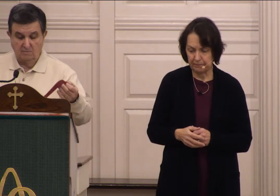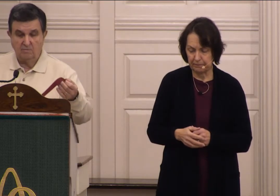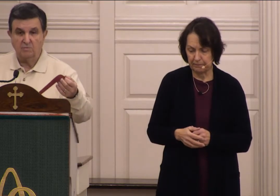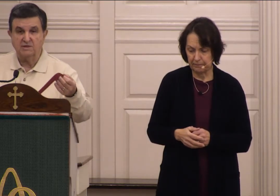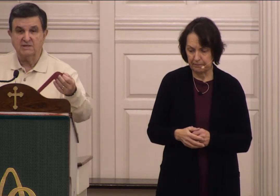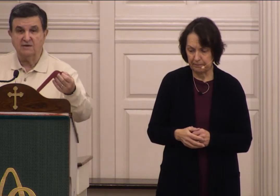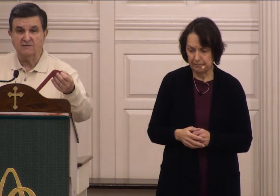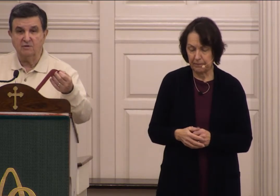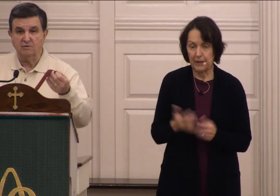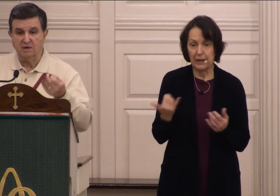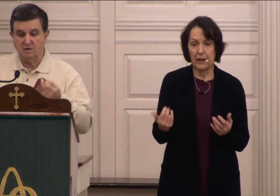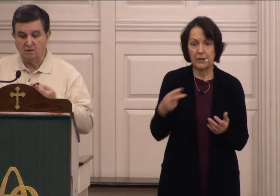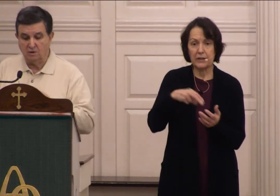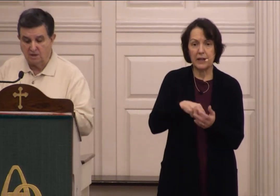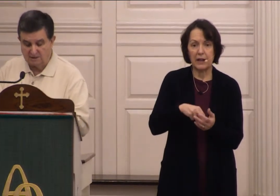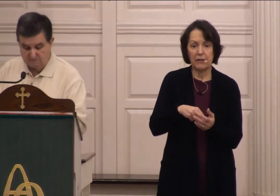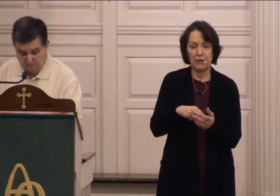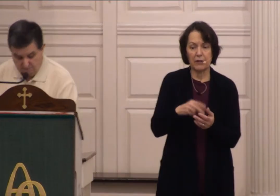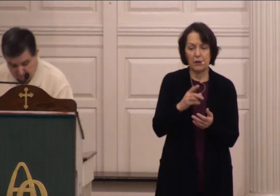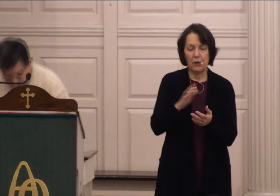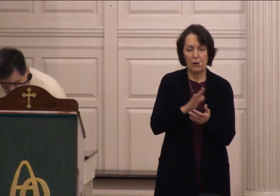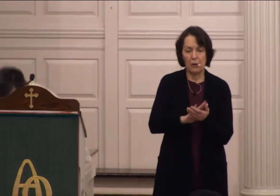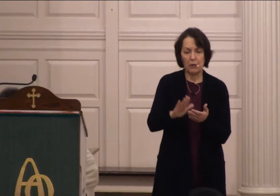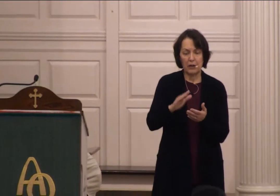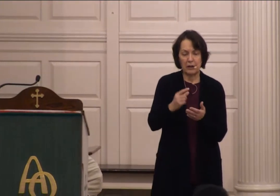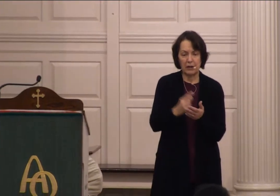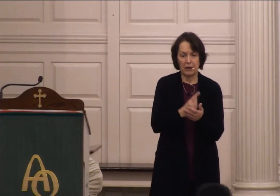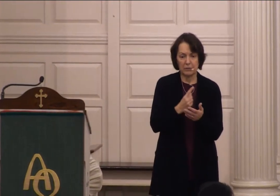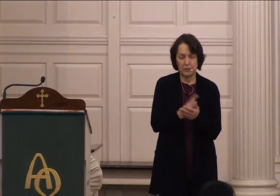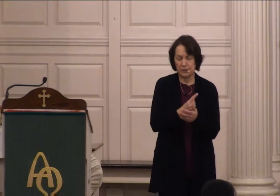Please stand for the reading of the Holy Gospel.